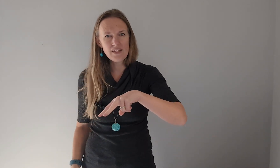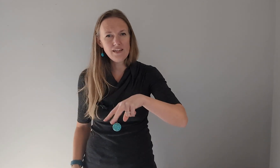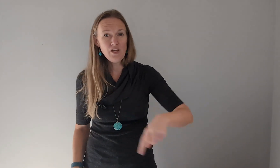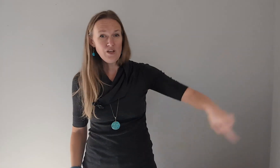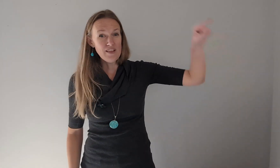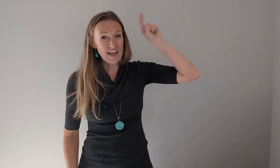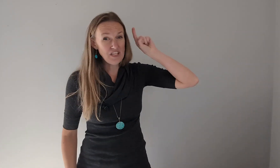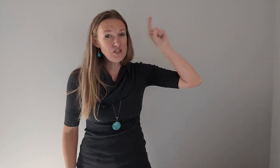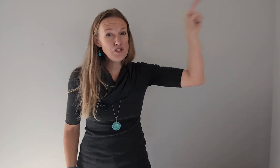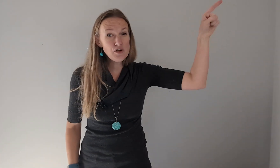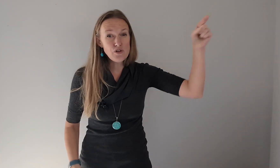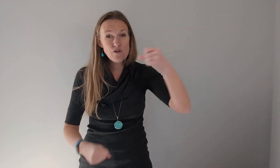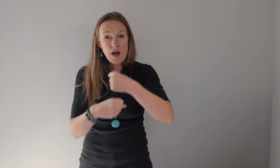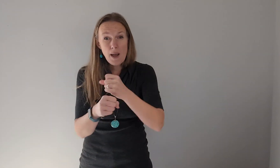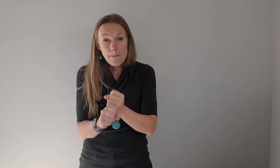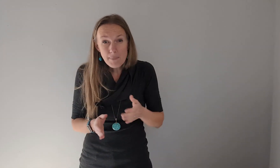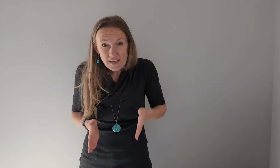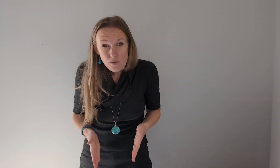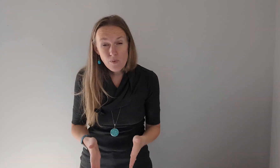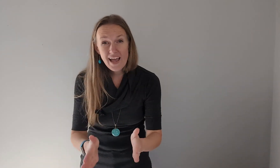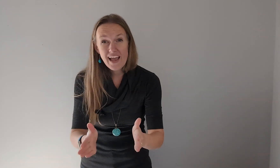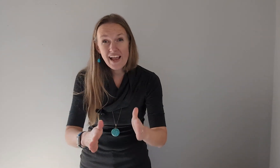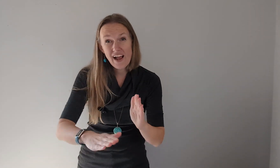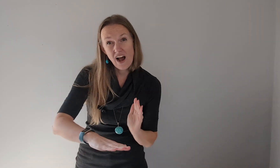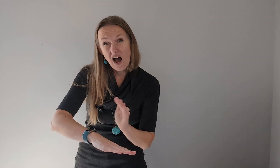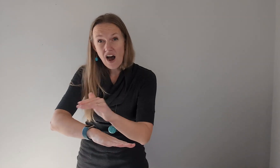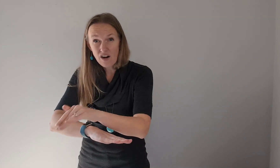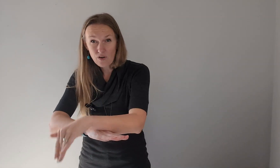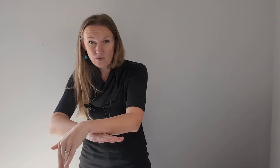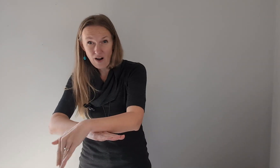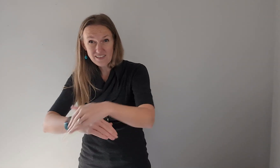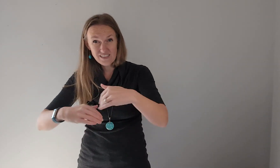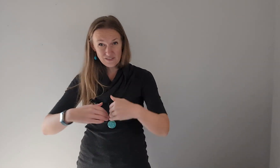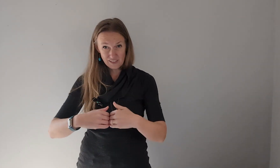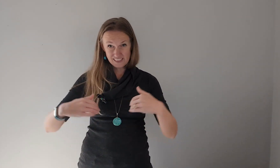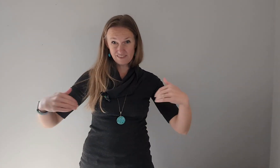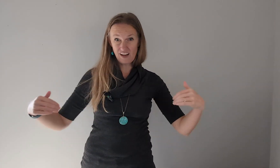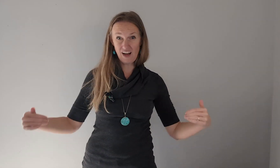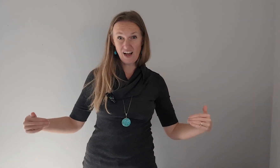Okay, that you made a way across the great